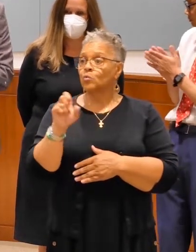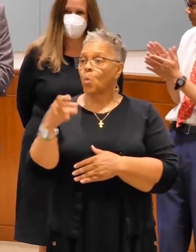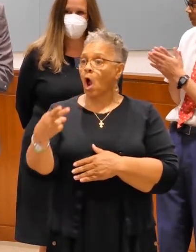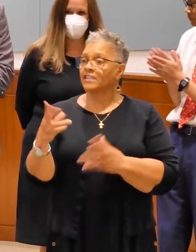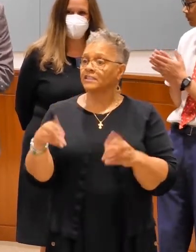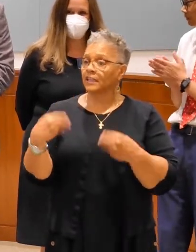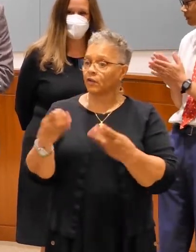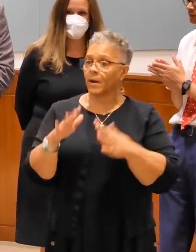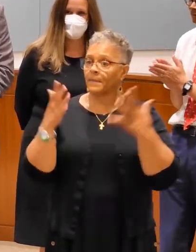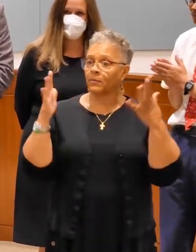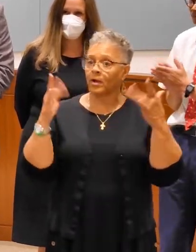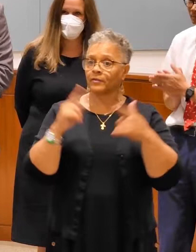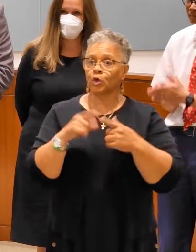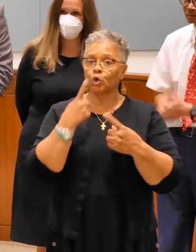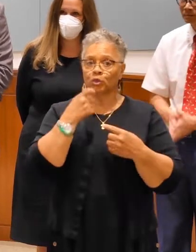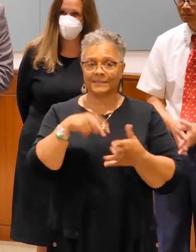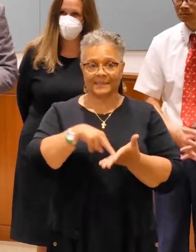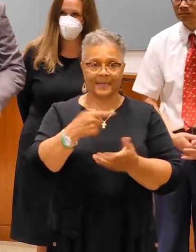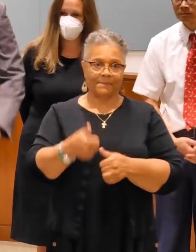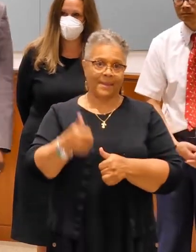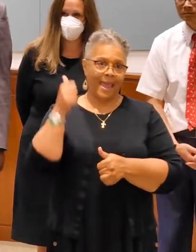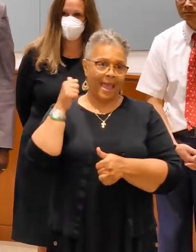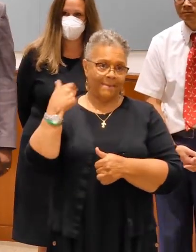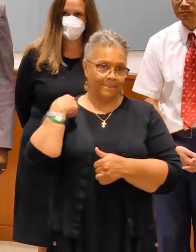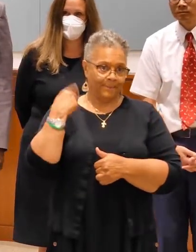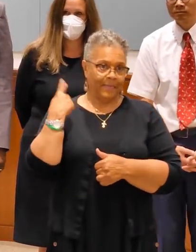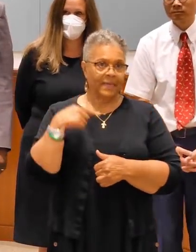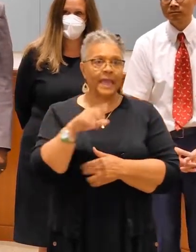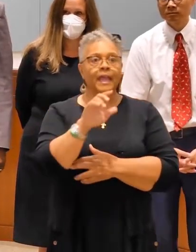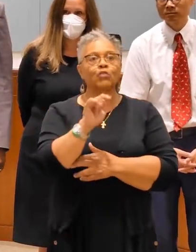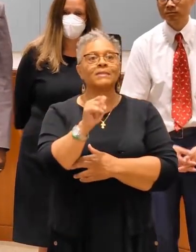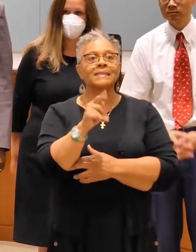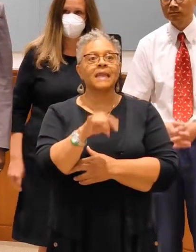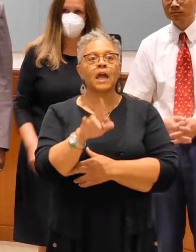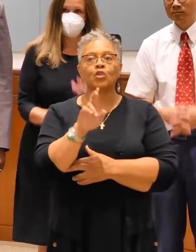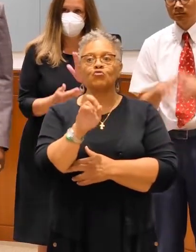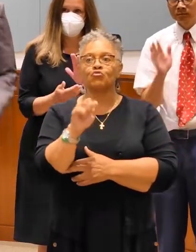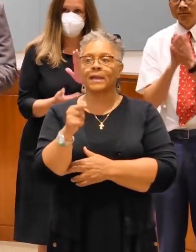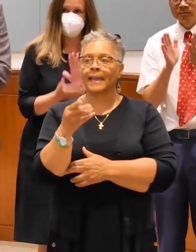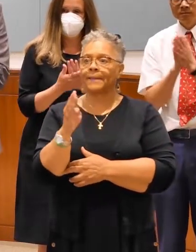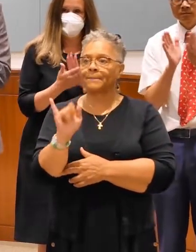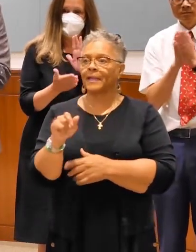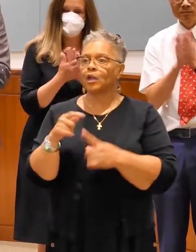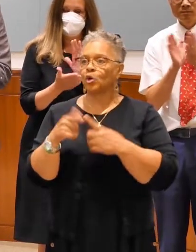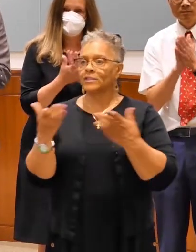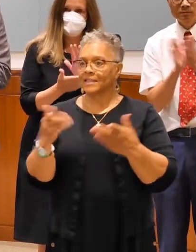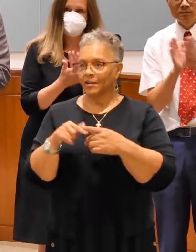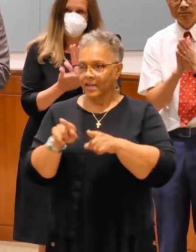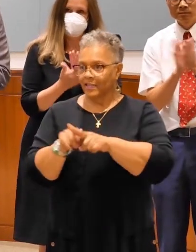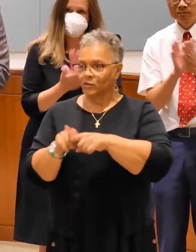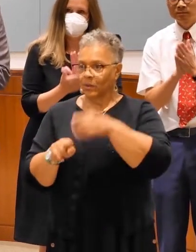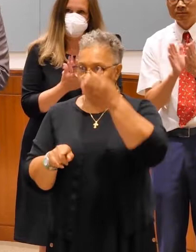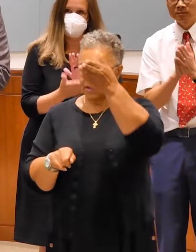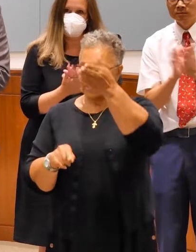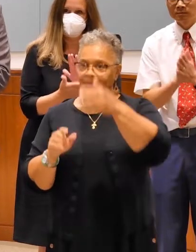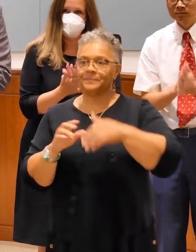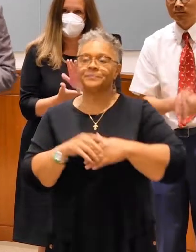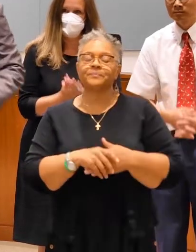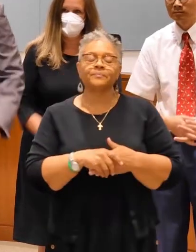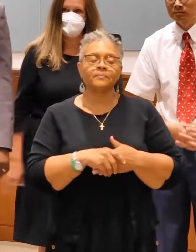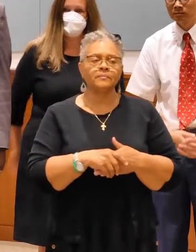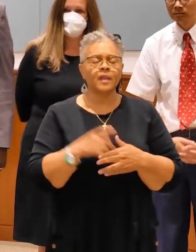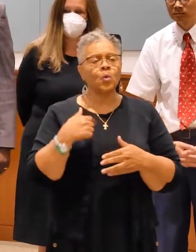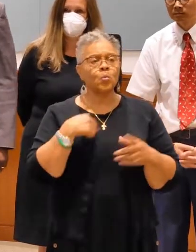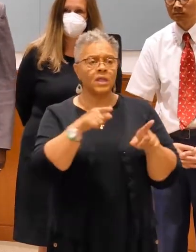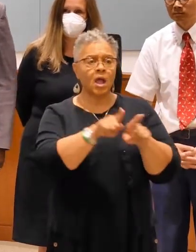round of applause, if you will, who's behind me. And Christiana Rigby, who is here as well. Give her a round of applause.